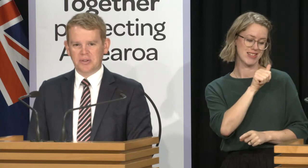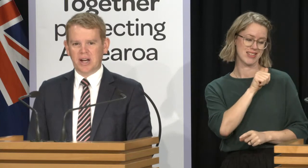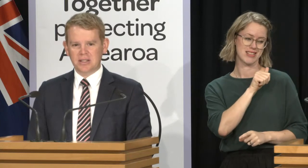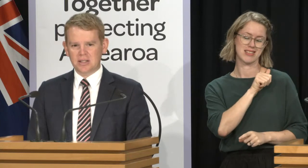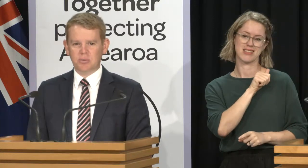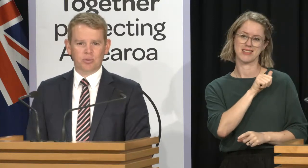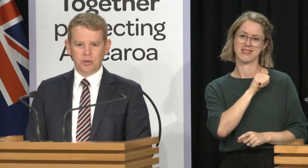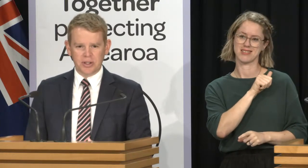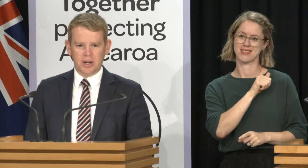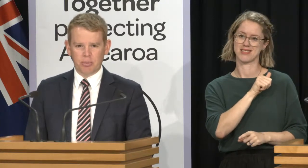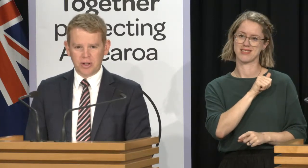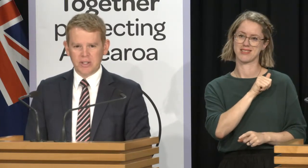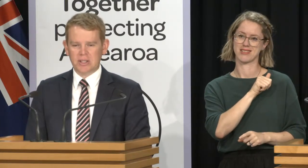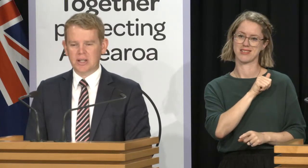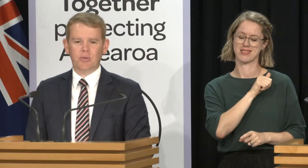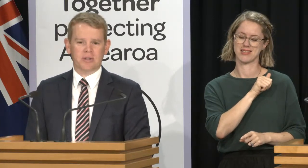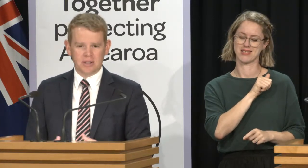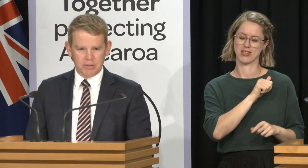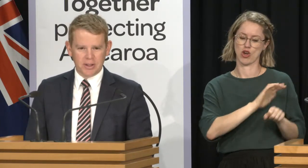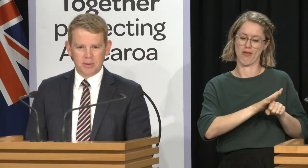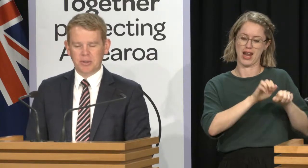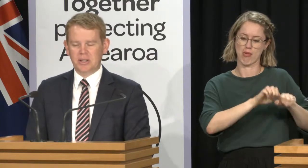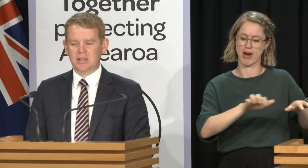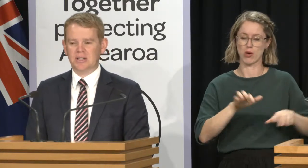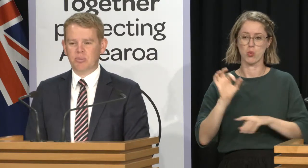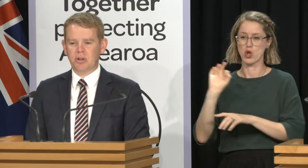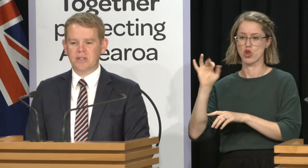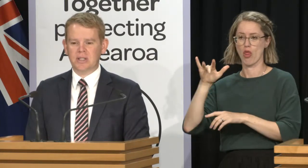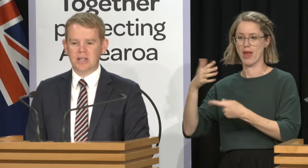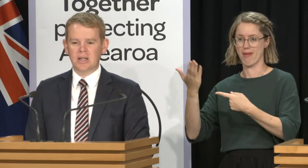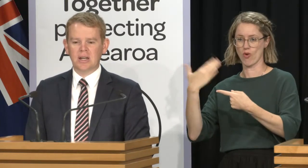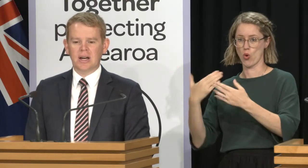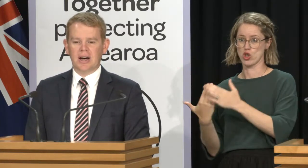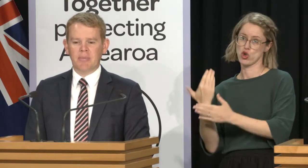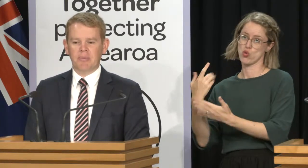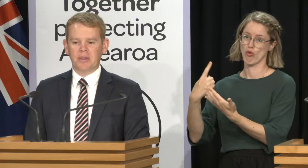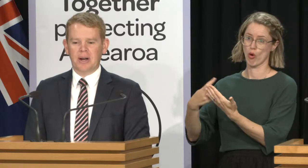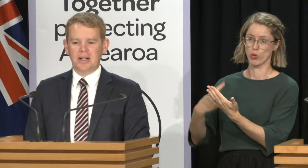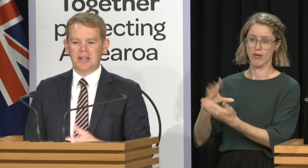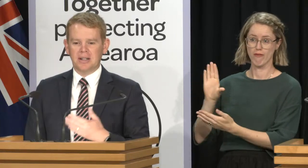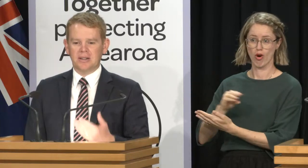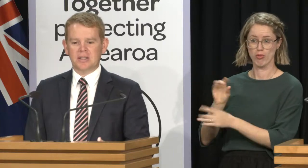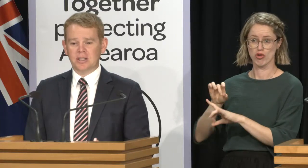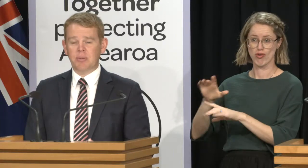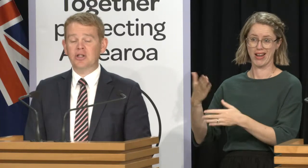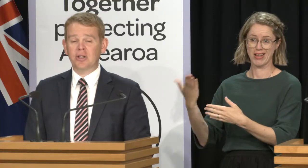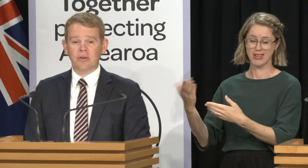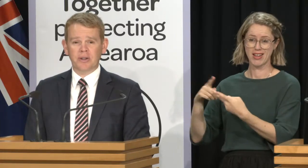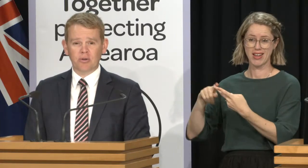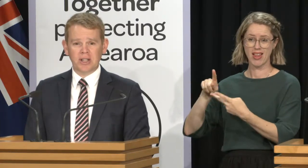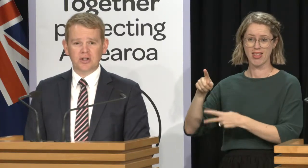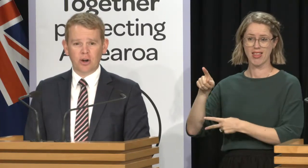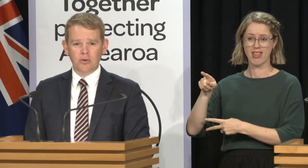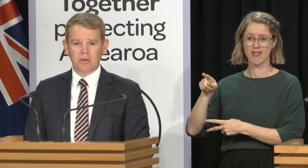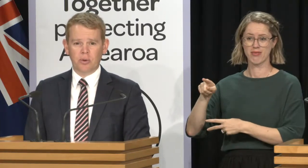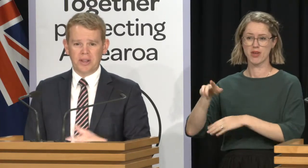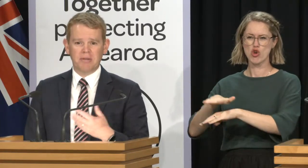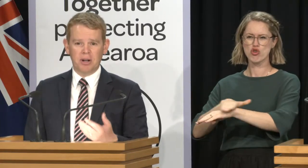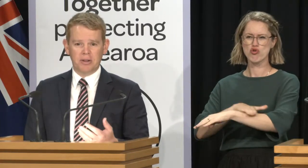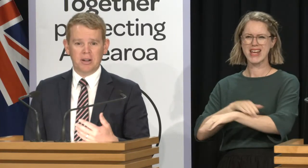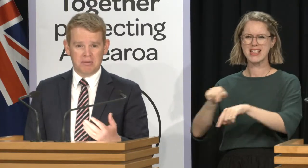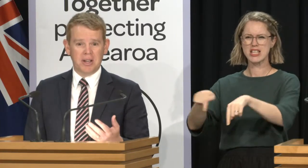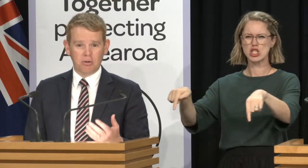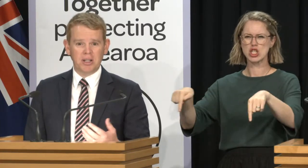set of cases, which wasn't there previously and wasn't something that had been discussed previously. Their suspension of the green zone,